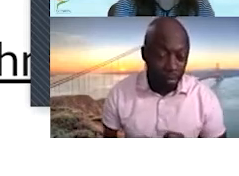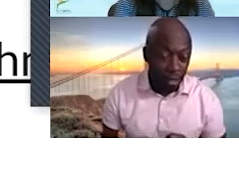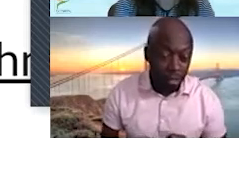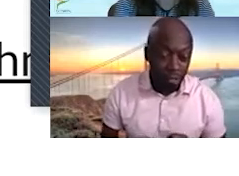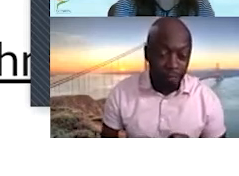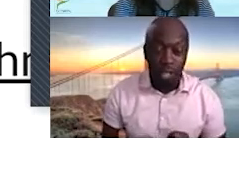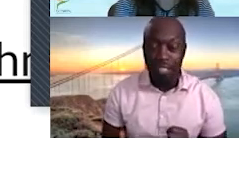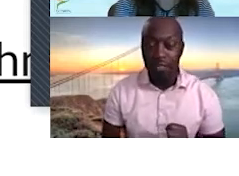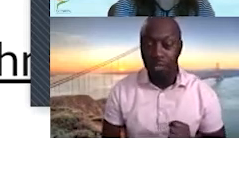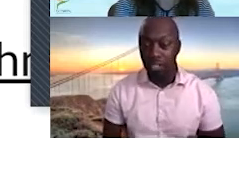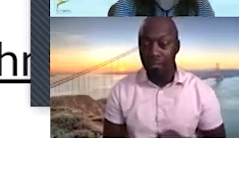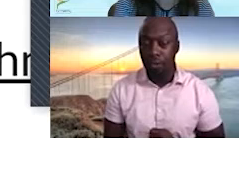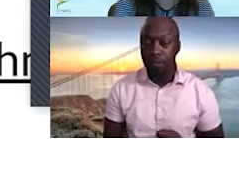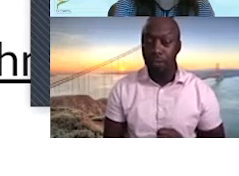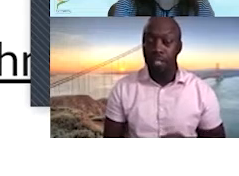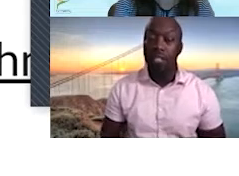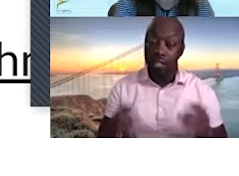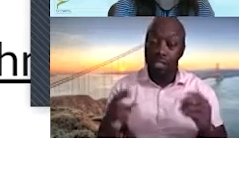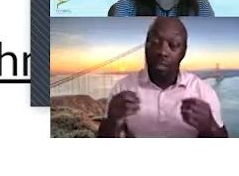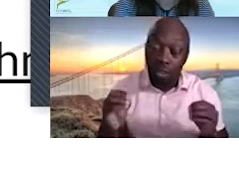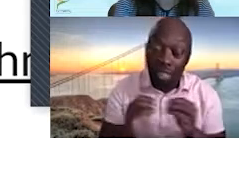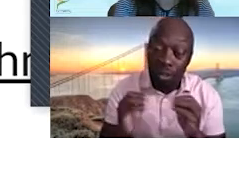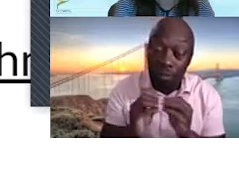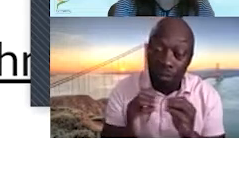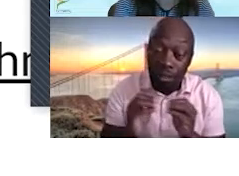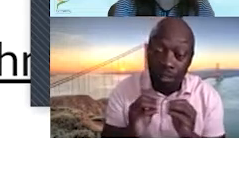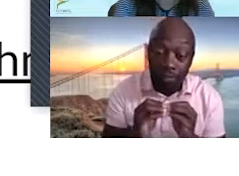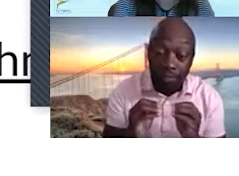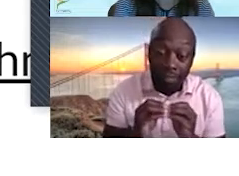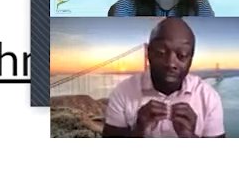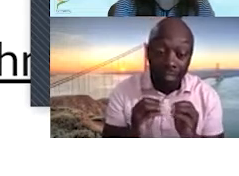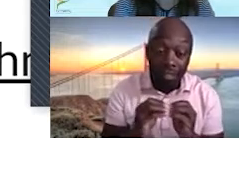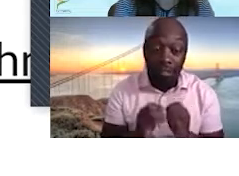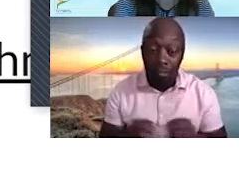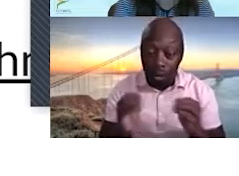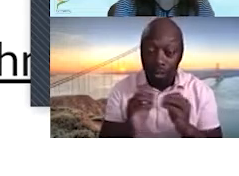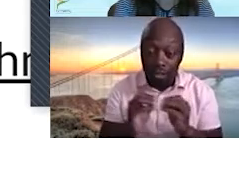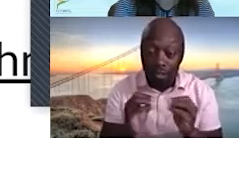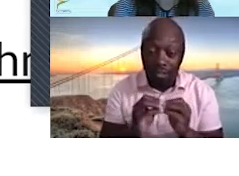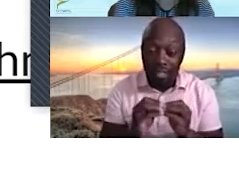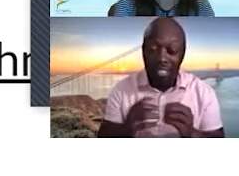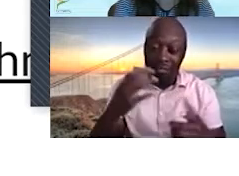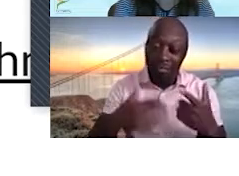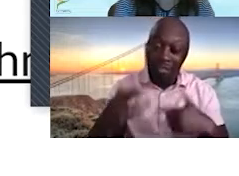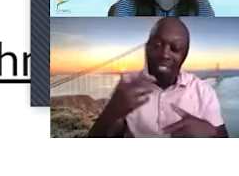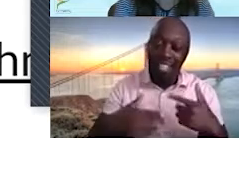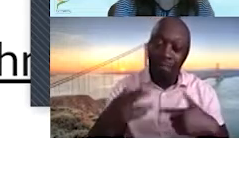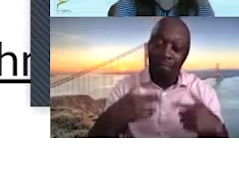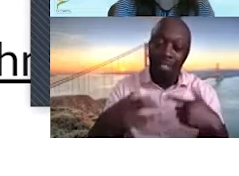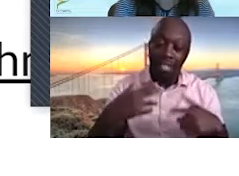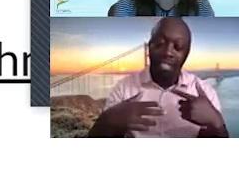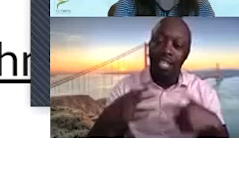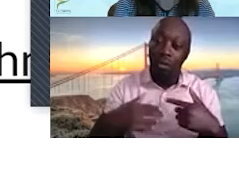example below where you voiced, would you like more food? So would you like more food? More? Maybe say